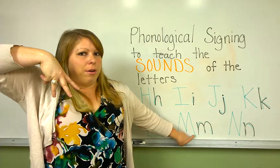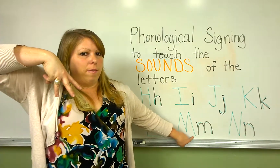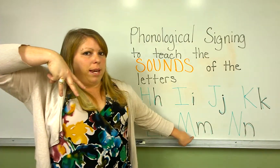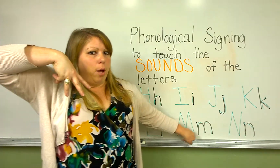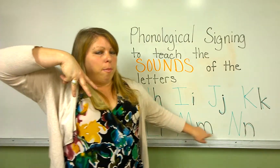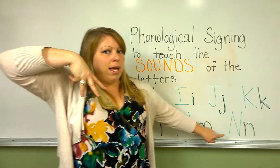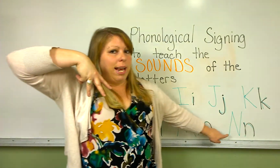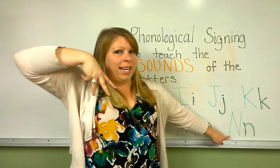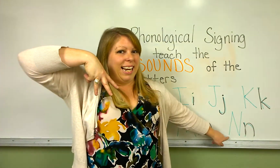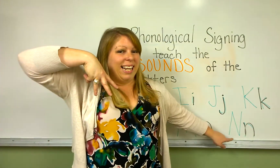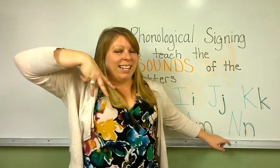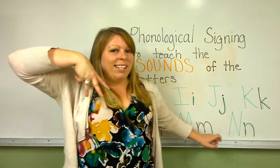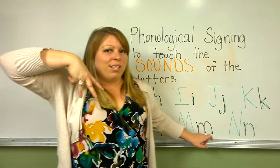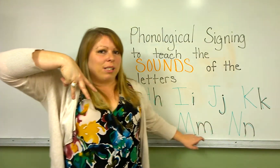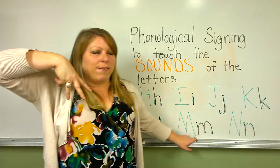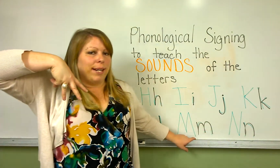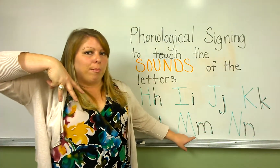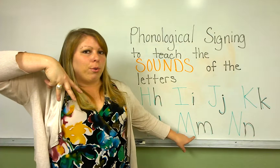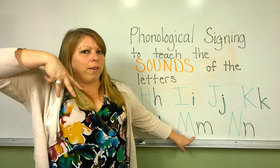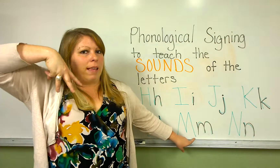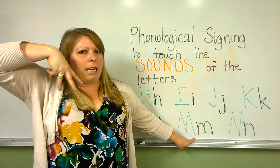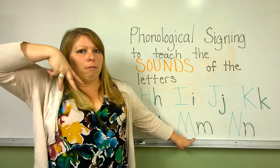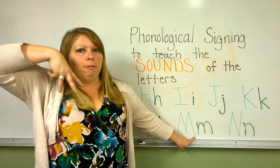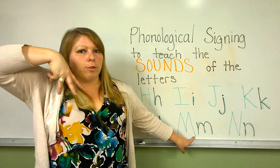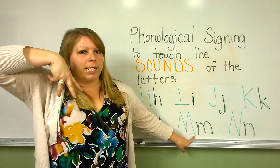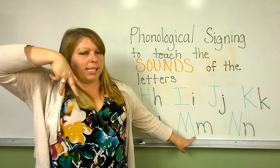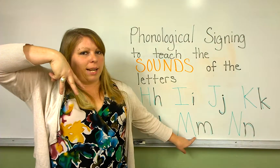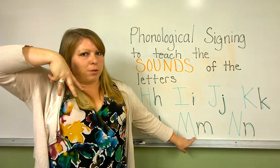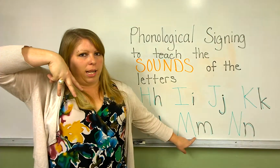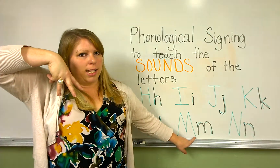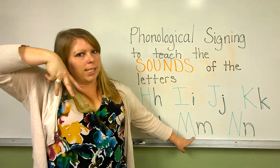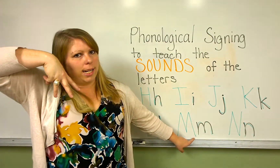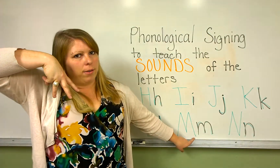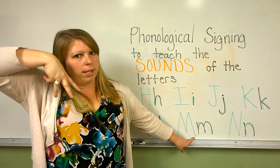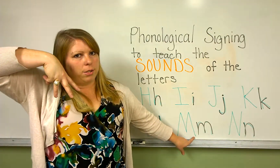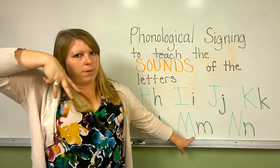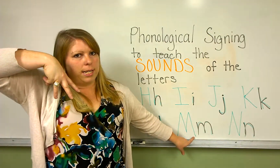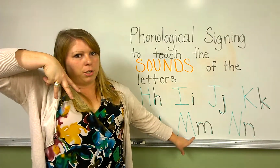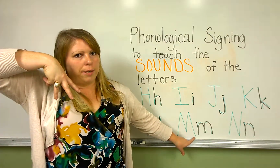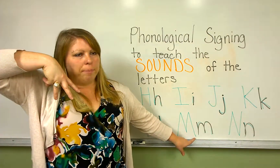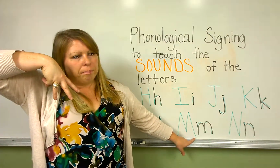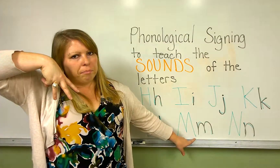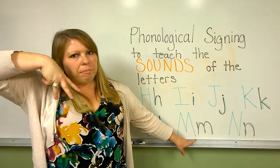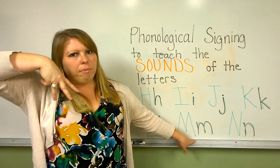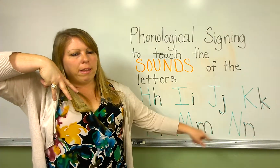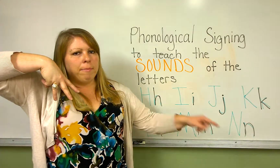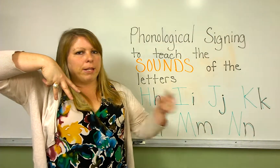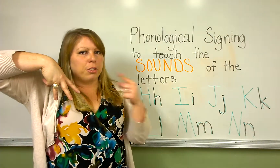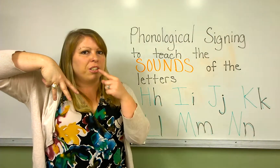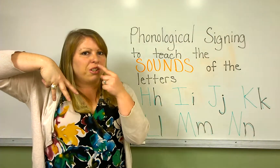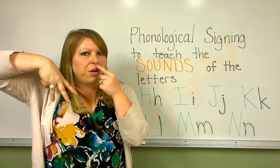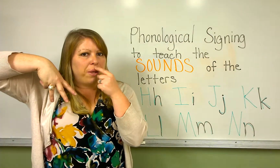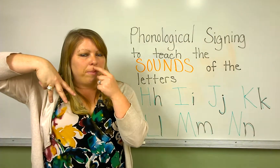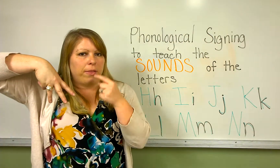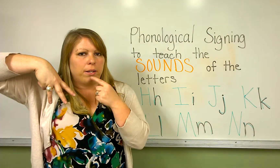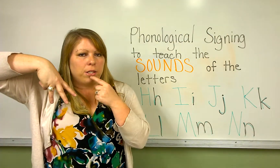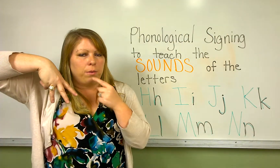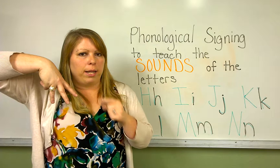of M and N, so it's very important that you over-exaggerate this sound as you teach it. Make sure and show them that their two lips